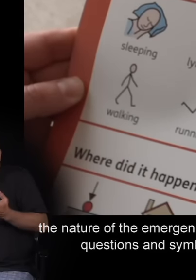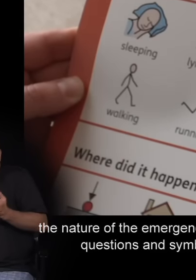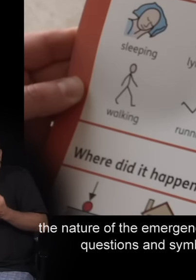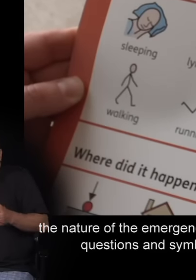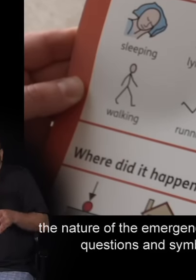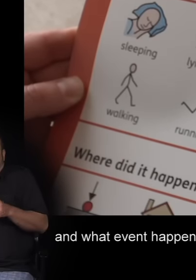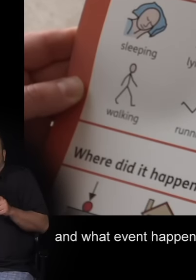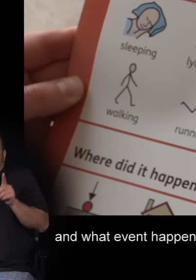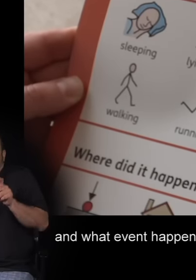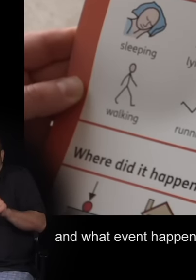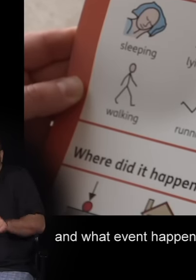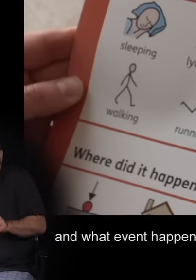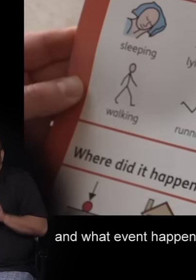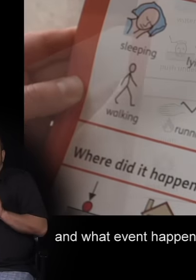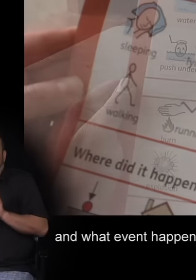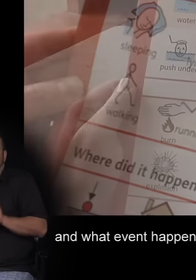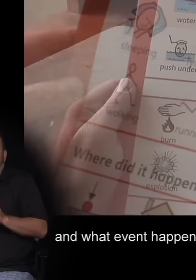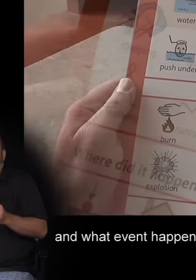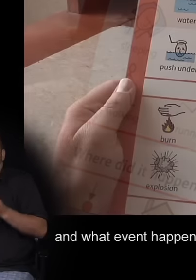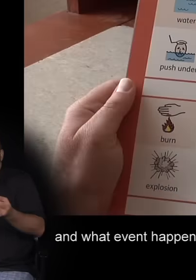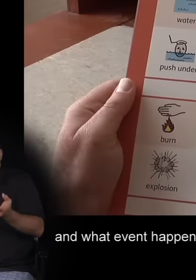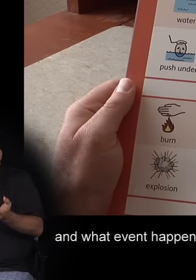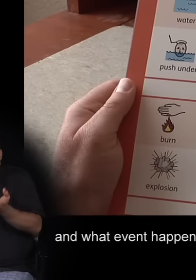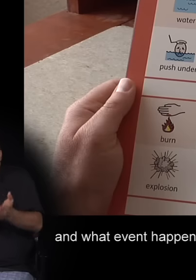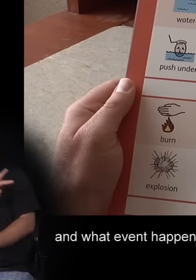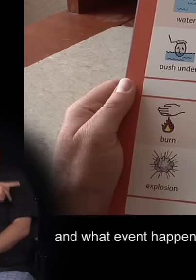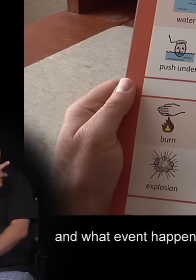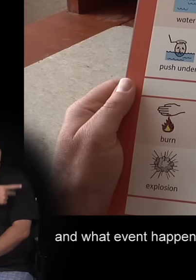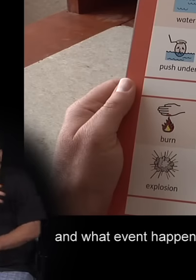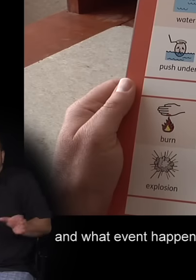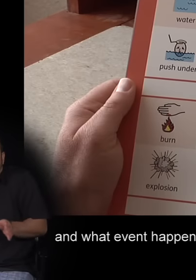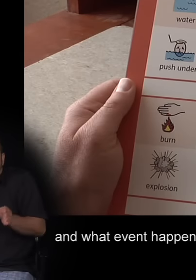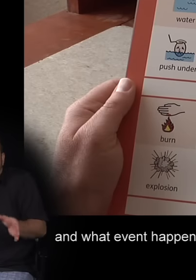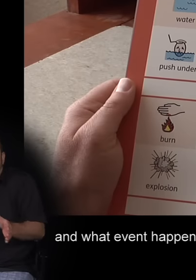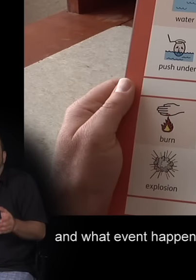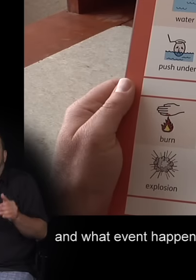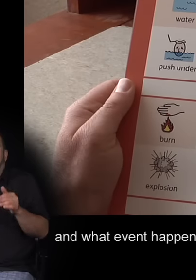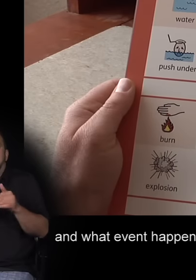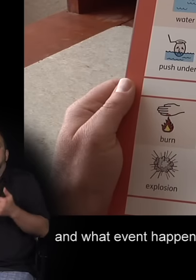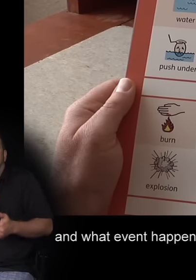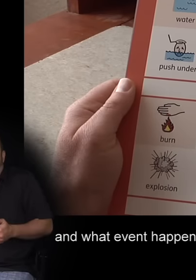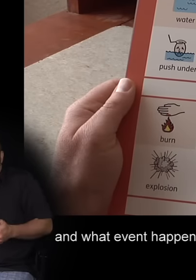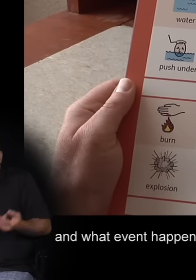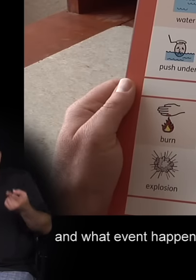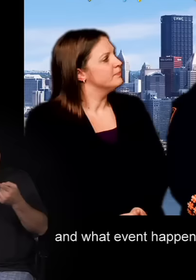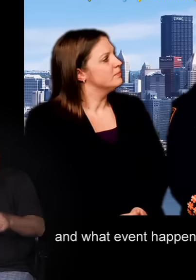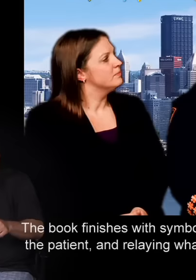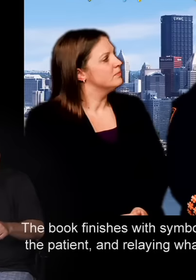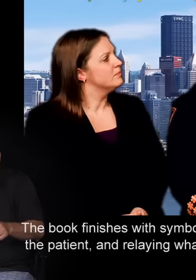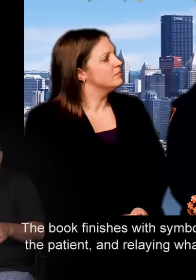the patient is doing and what event happened and exactly how it happened and unfolded.